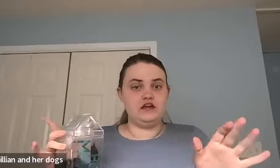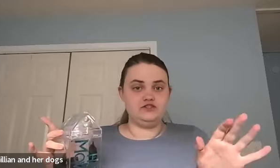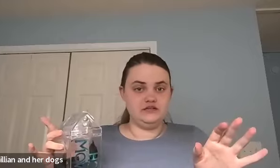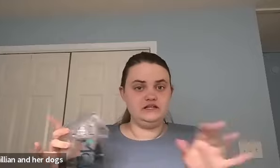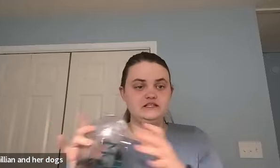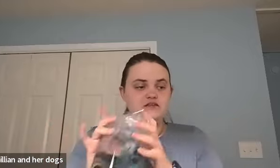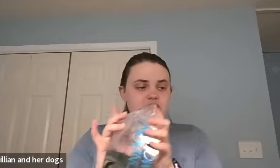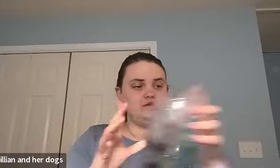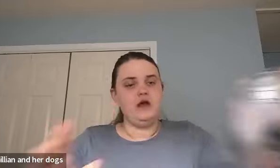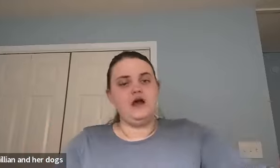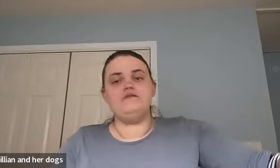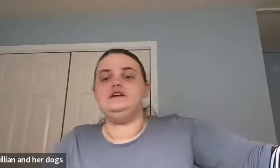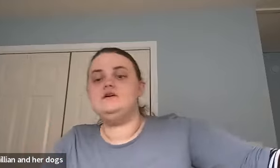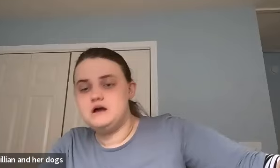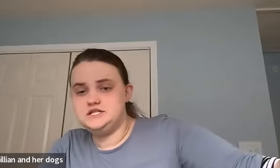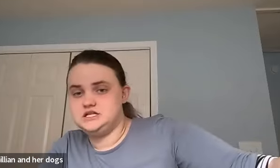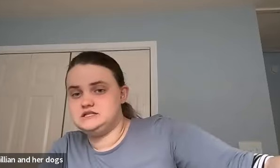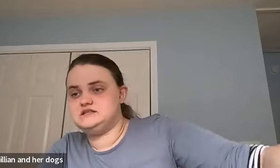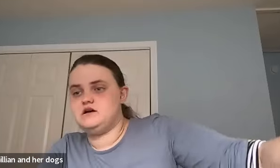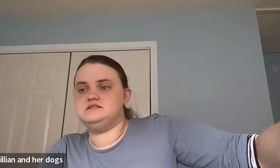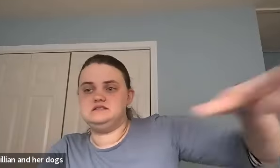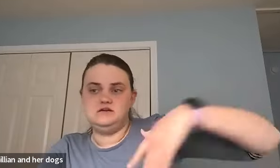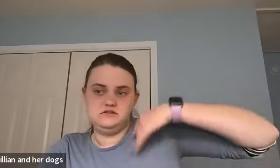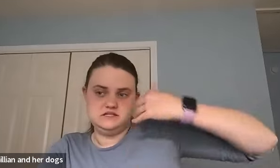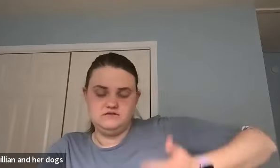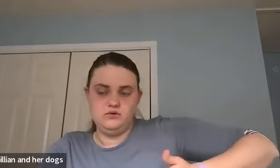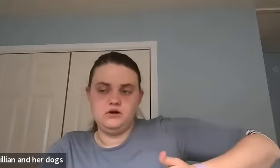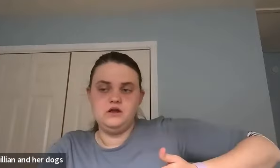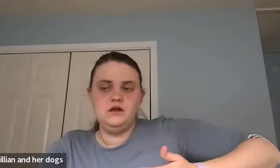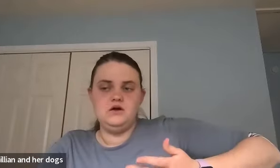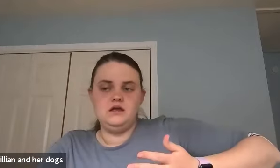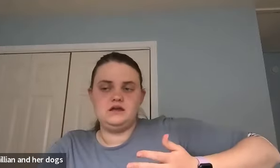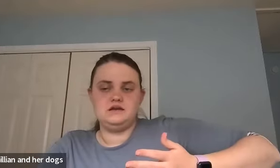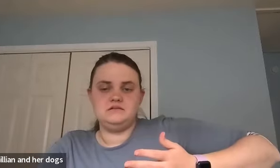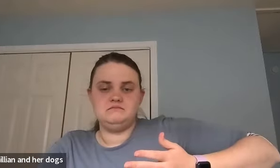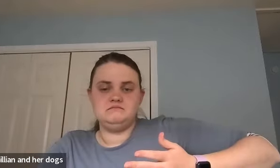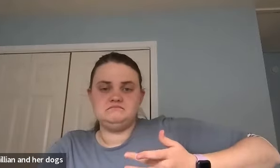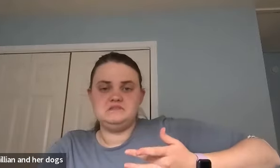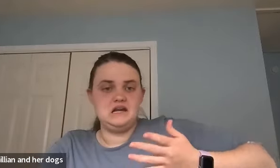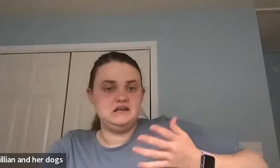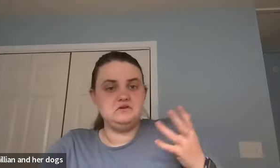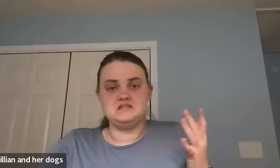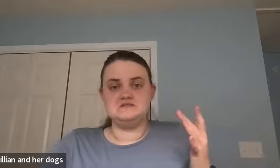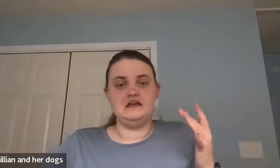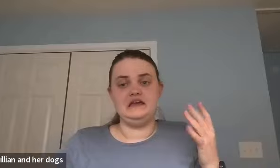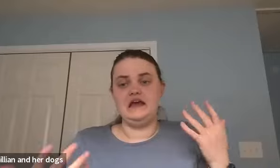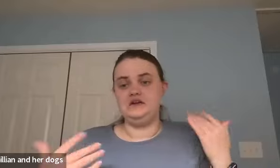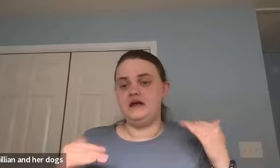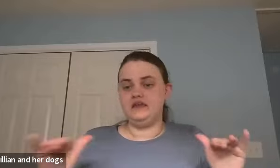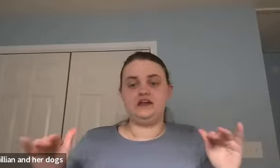guys drinks. And then if you have any questions, I'll tell you the sign for. And kind of if you guys are like, you know what, I think I